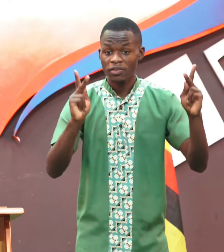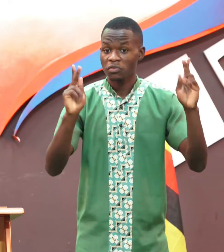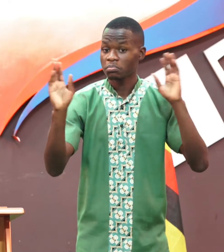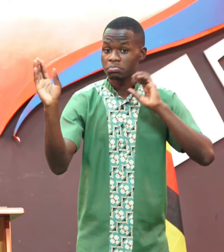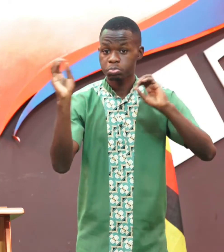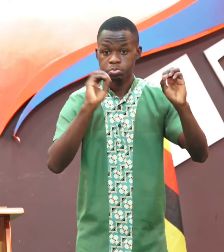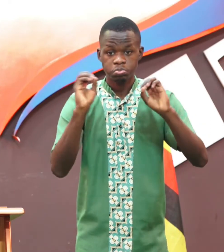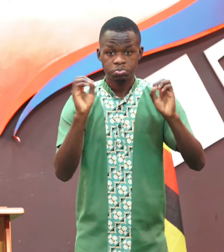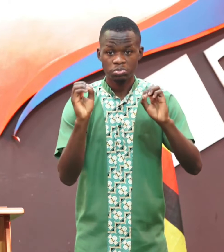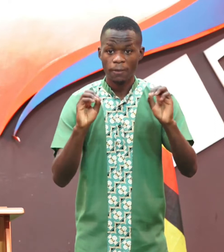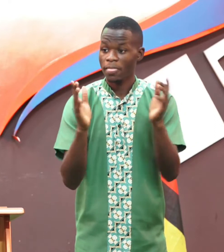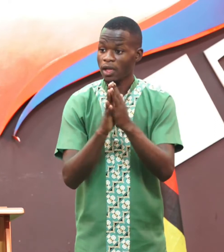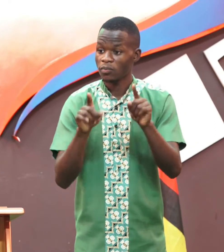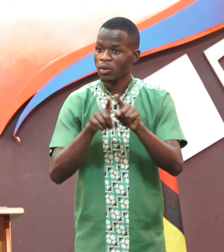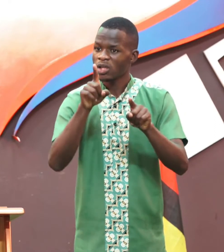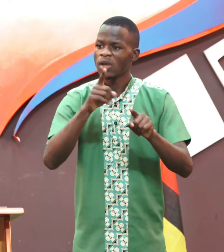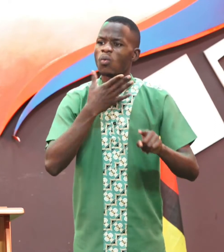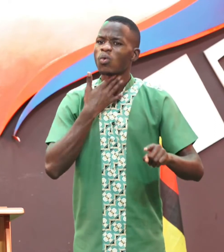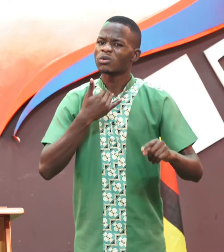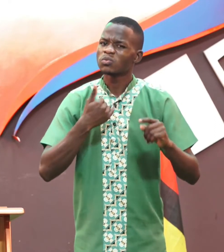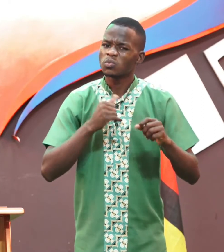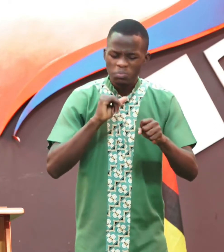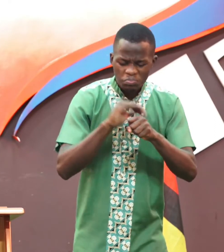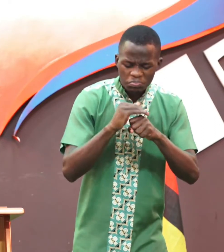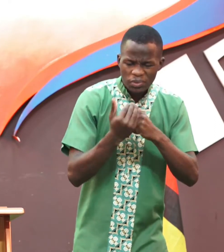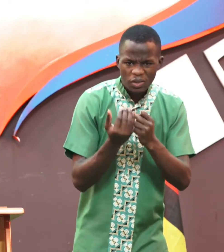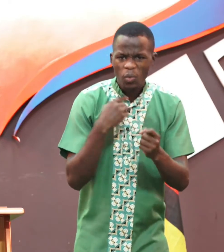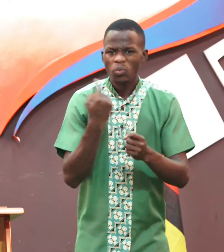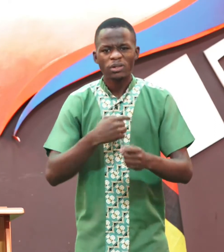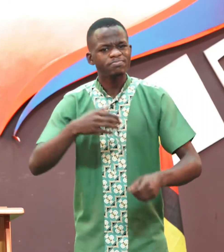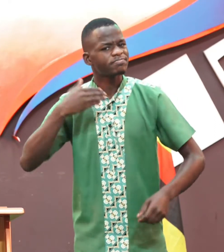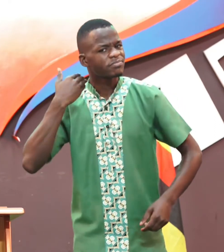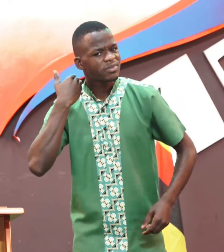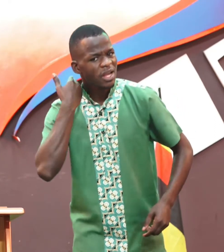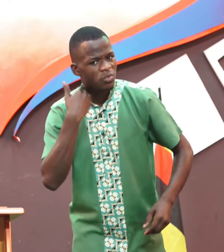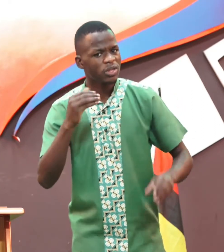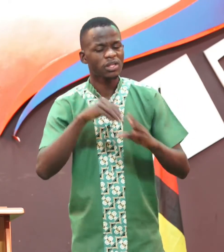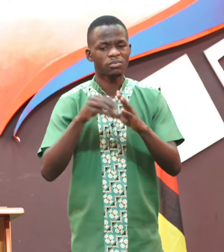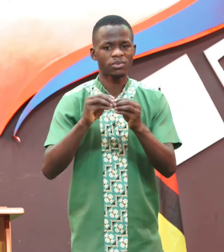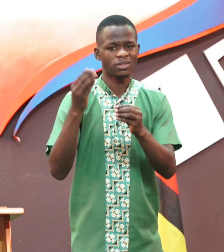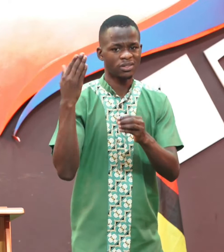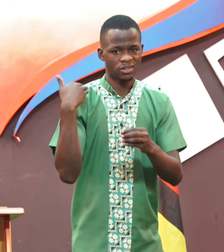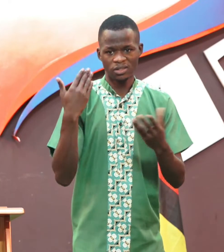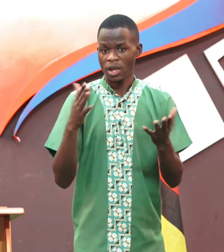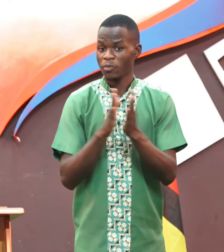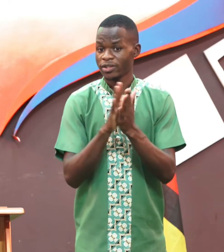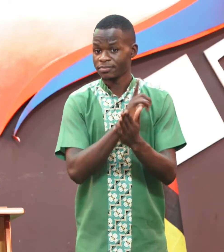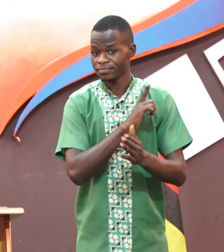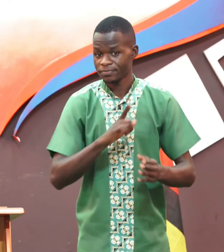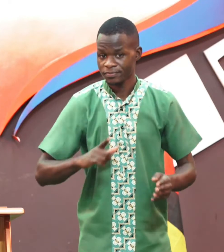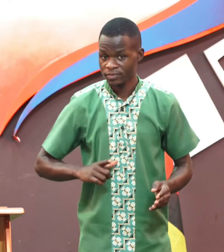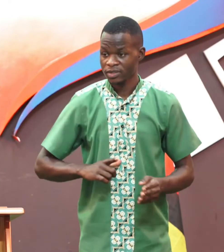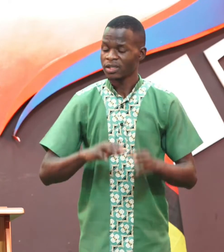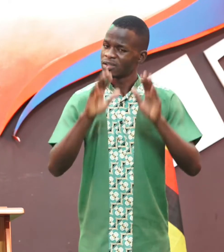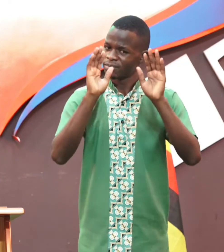there isn't any peace. Nga ayagala kusiga bukyayi mu baluganda. They want to sow hatred in the brethren. Mukama afe ebazibwe. Praise the